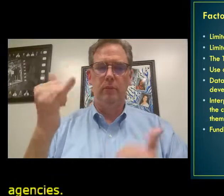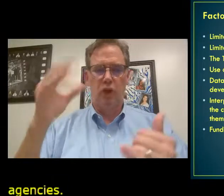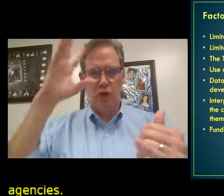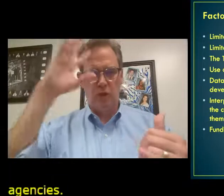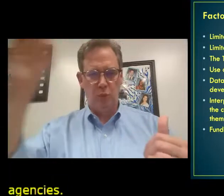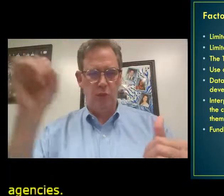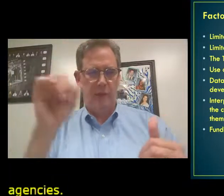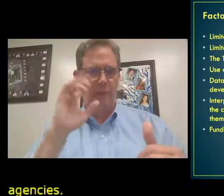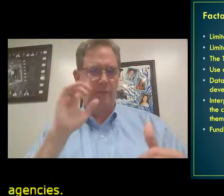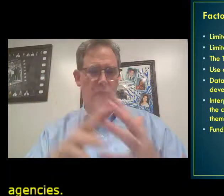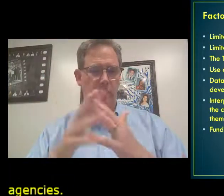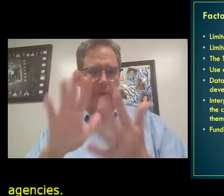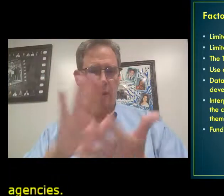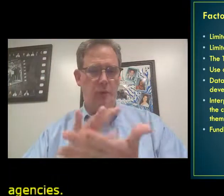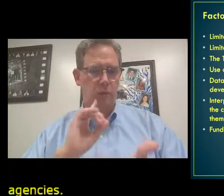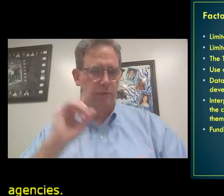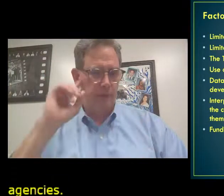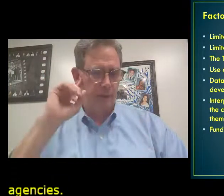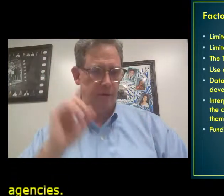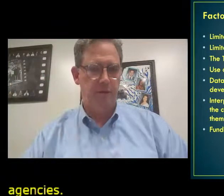with Jeff Bravin,